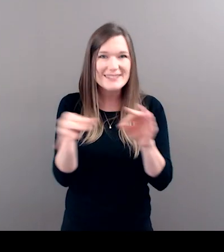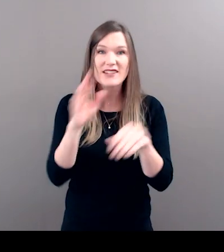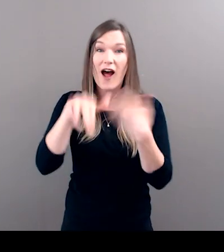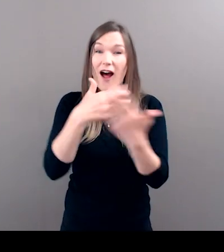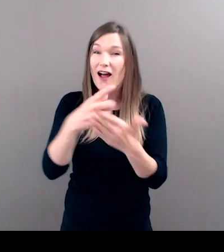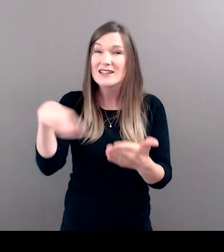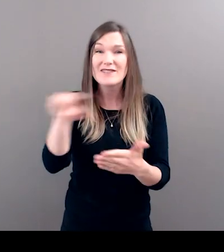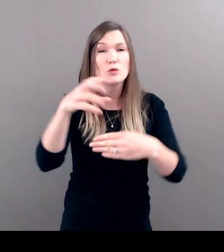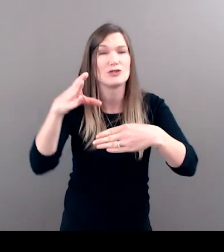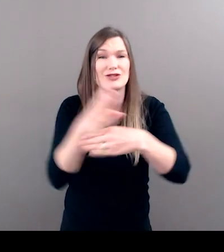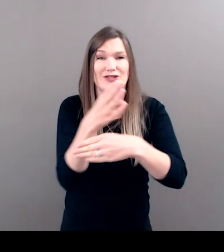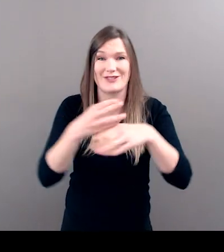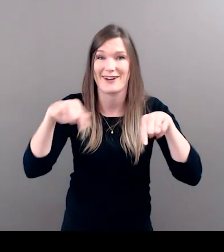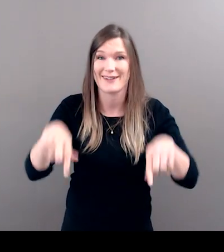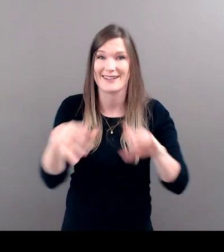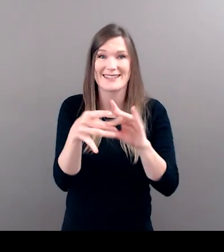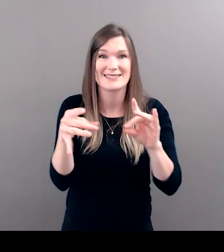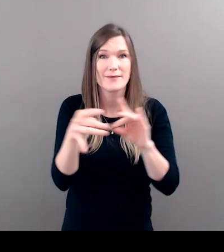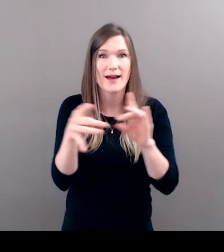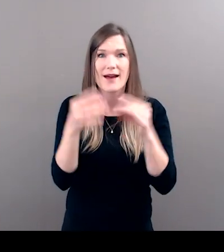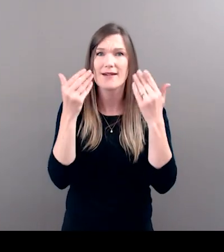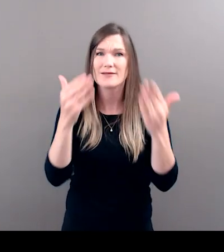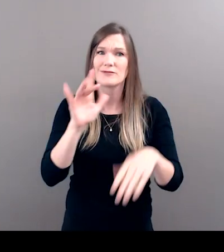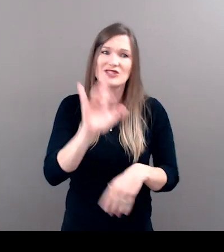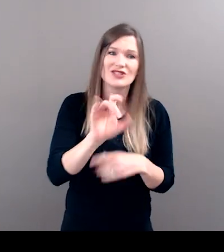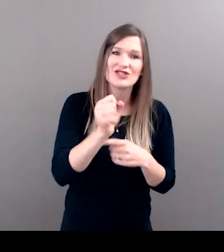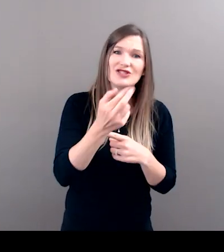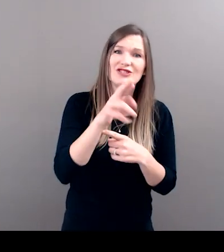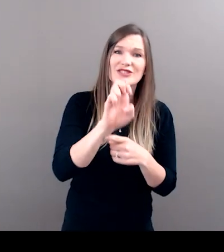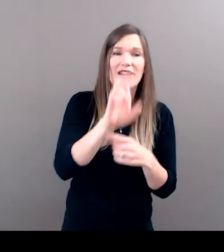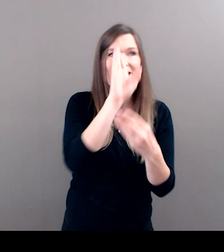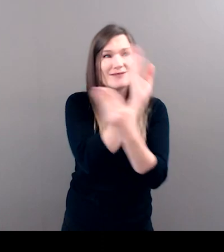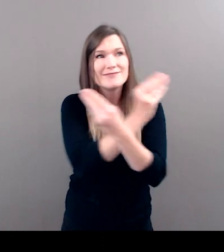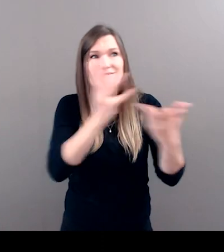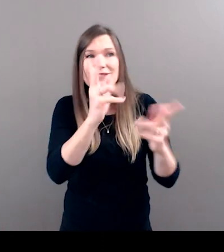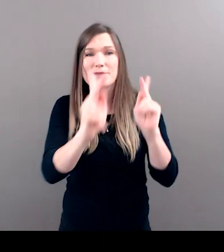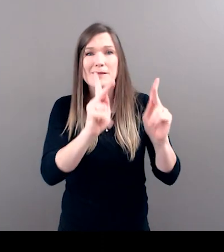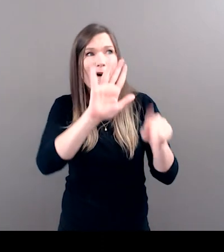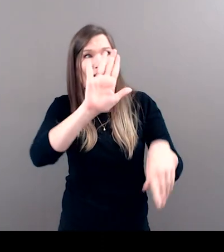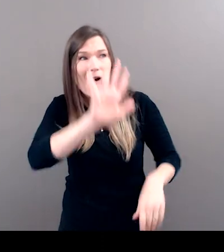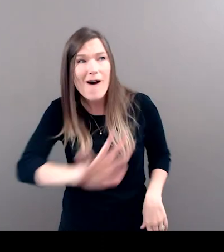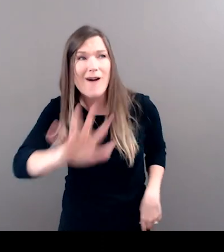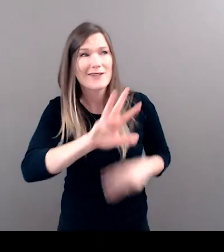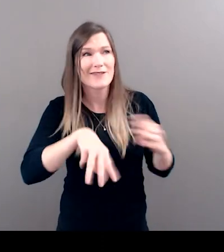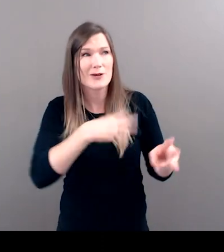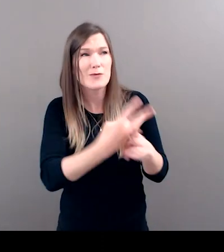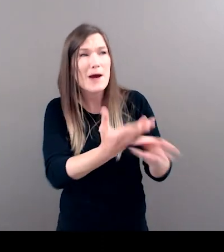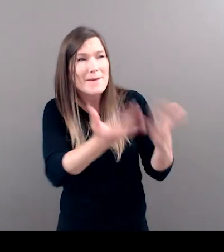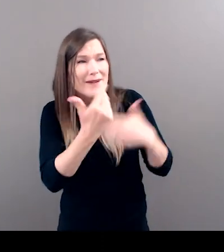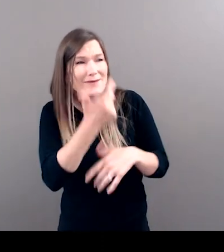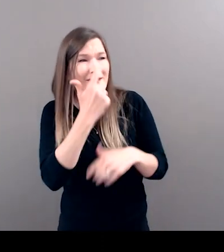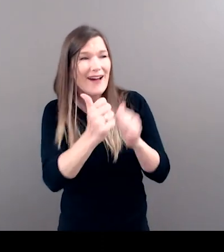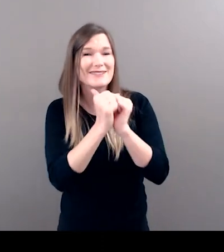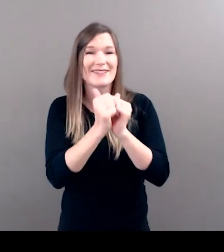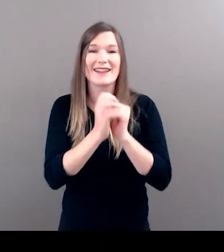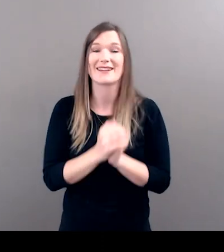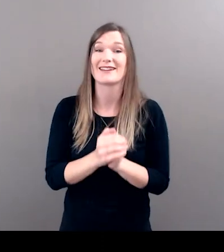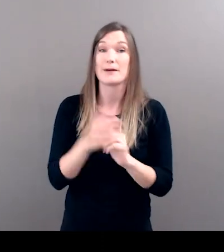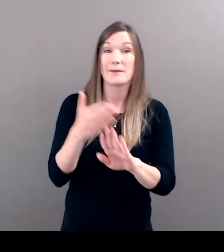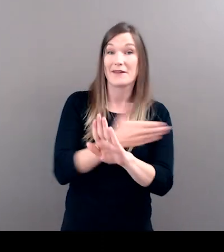message to all your friends all around the world. We got people all around the world tuning in. Before we start, let's get on our knees and pray. Let's get on our knees and pray,